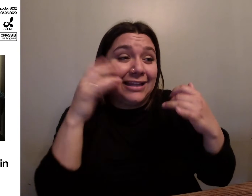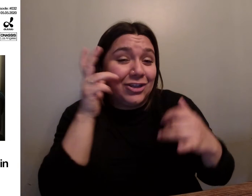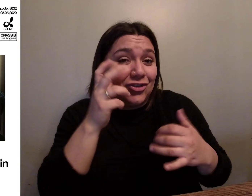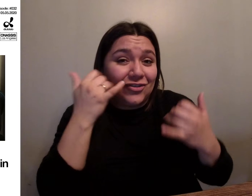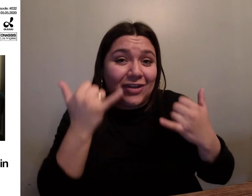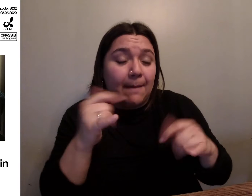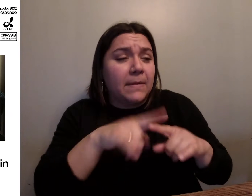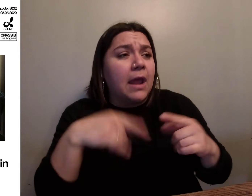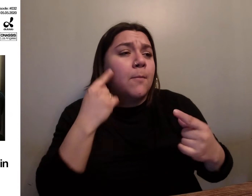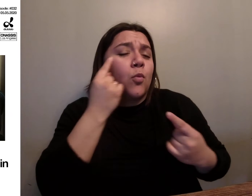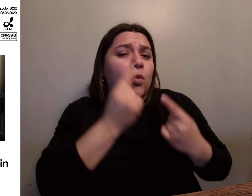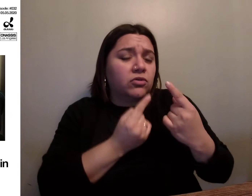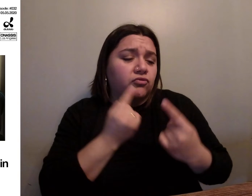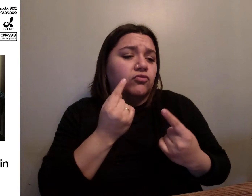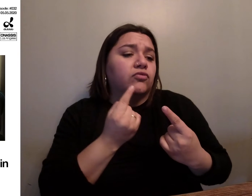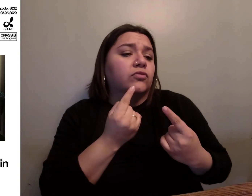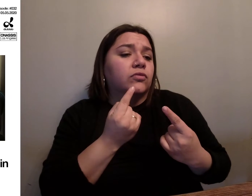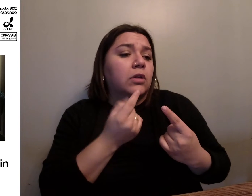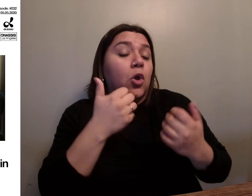going silent,